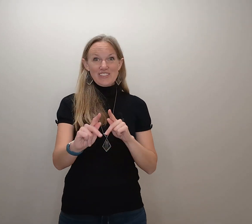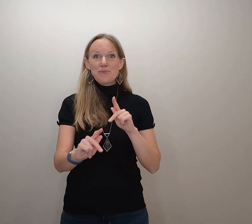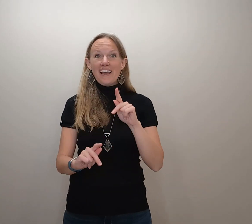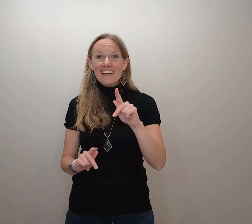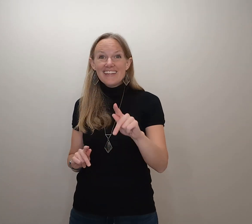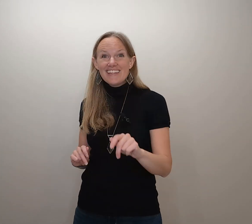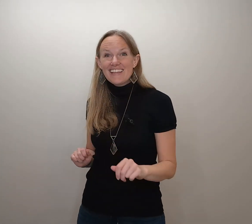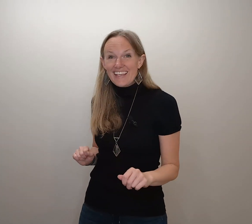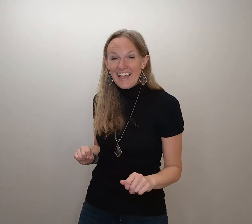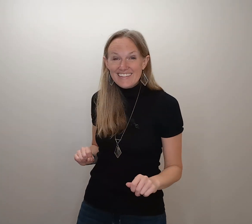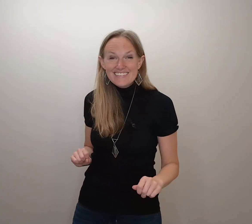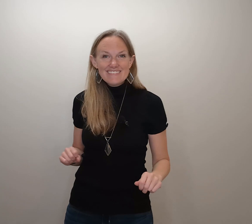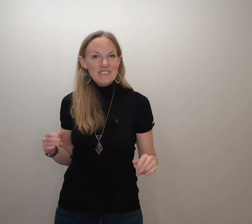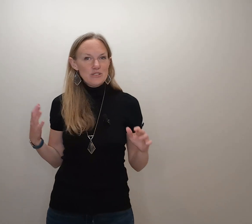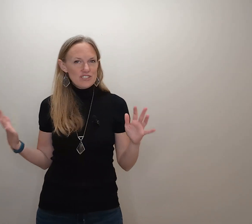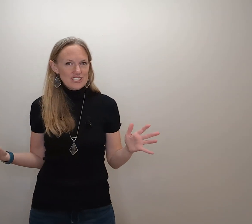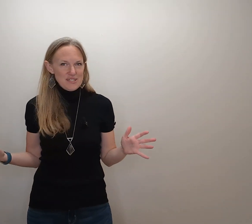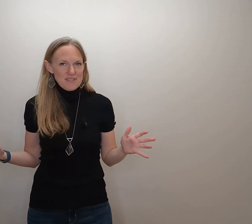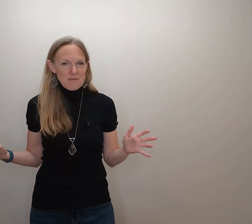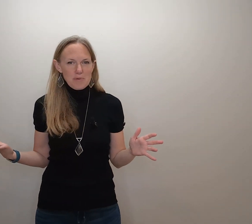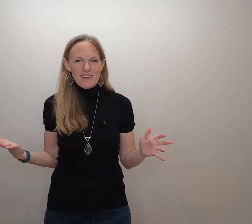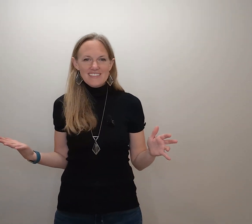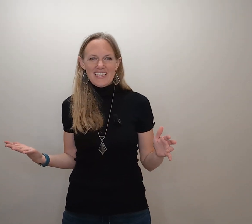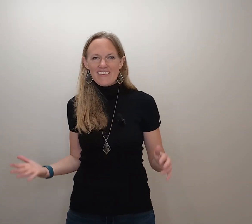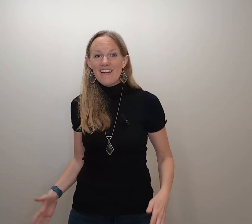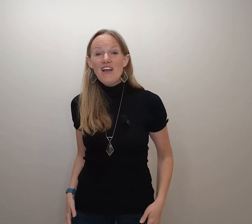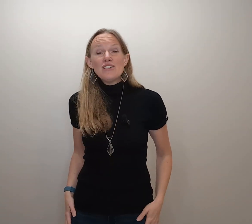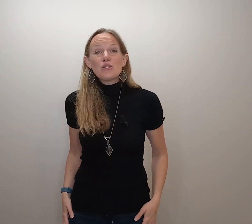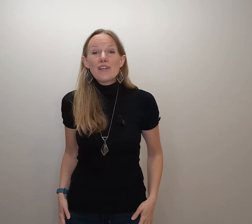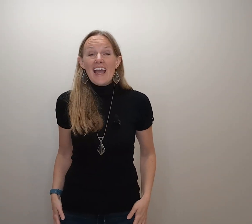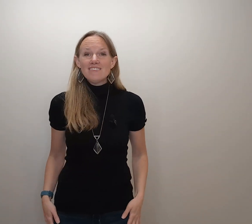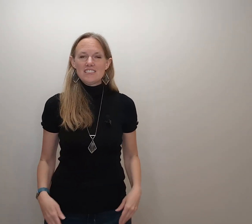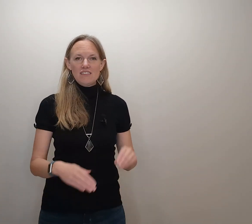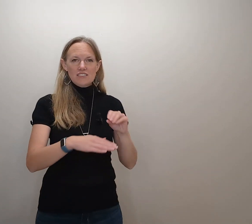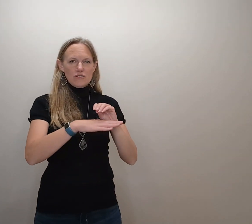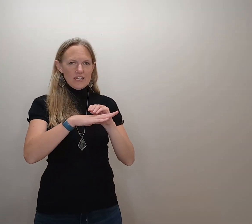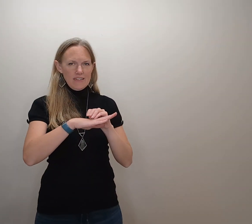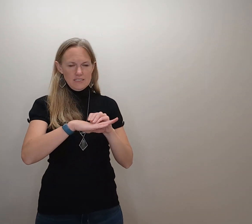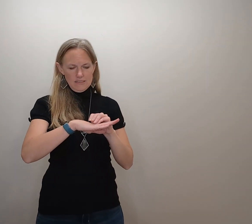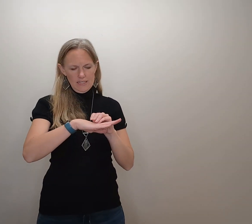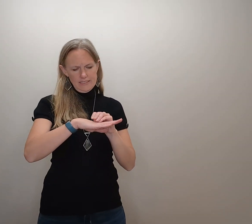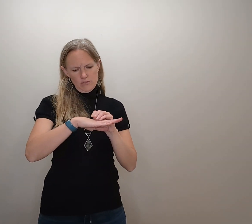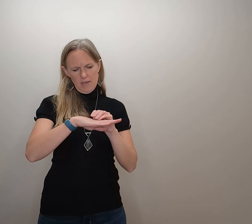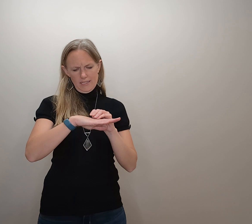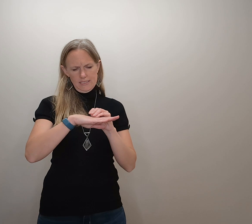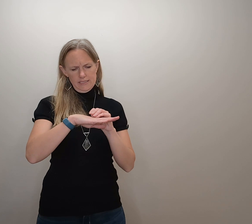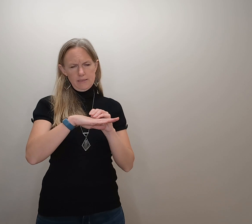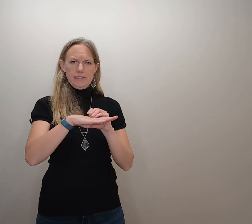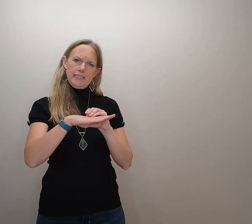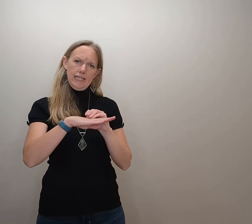verse 1. Okay, we'll do verse 2, and then we'll put it all together. So counselor. So for counselor, I like to imagine someone sitting